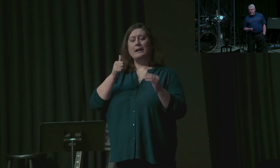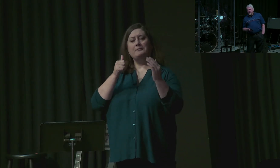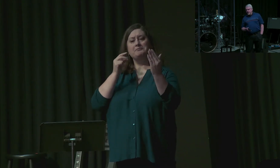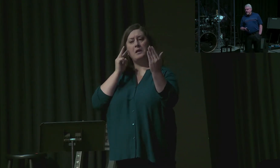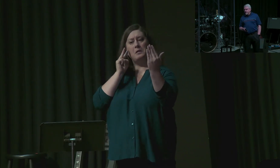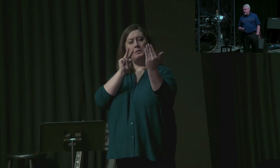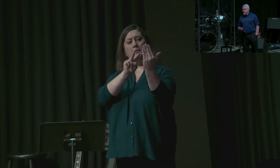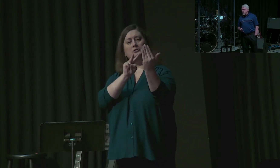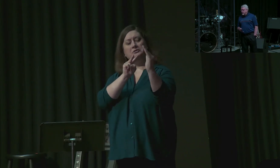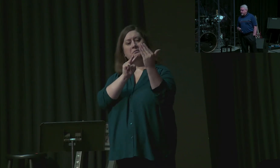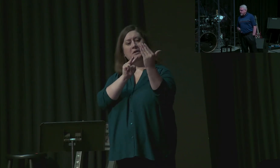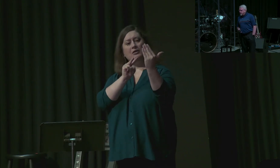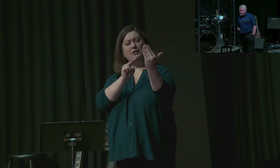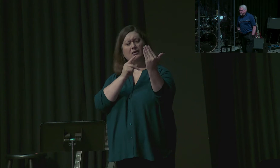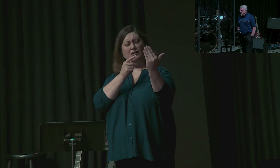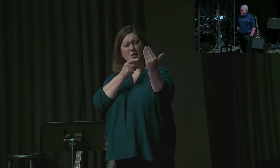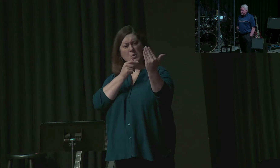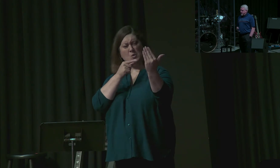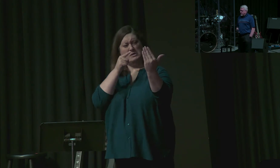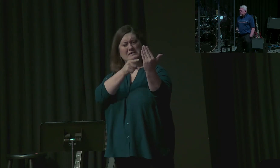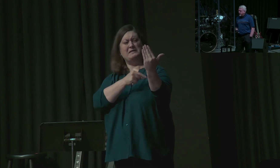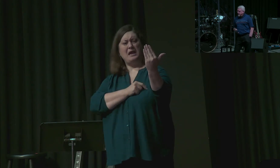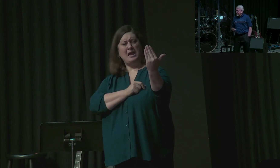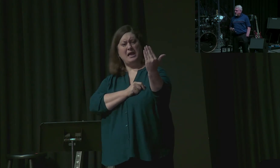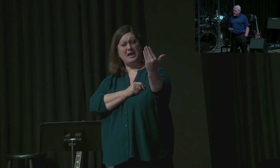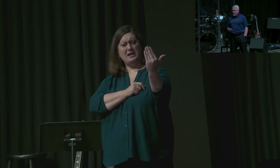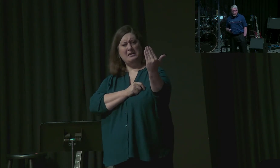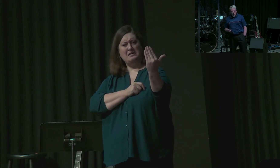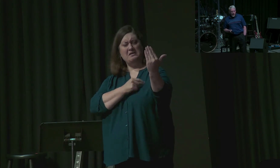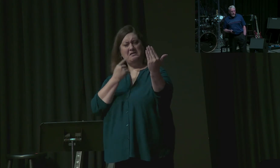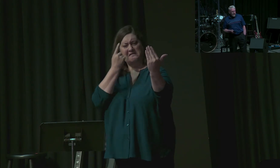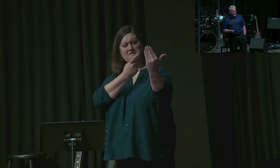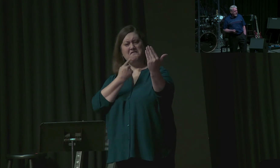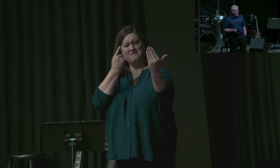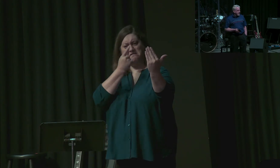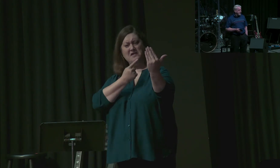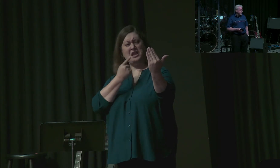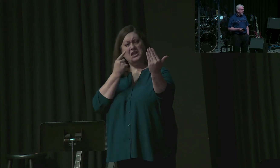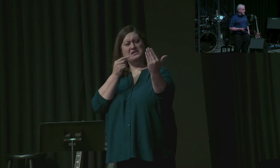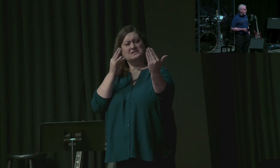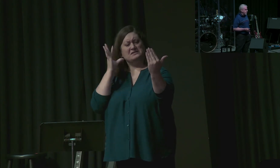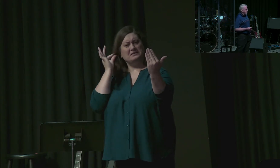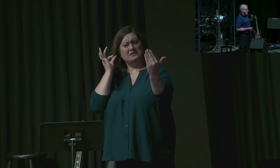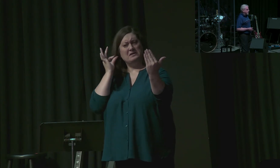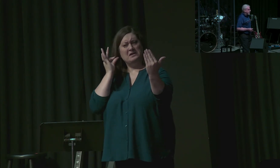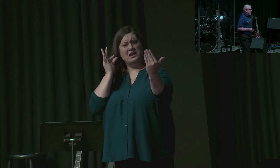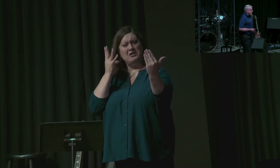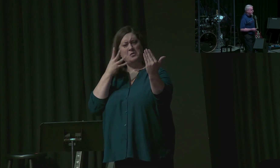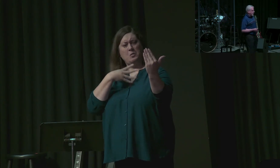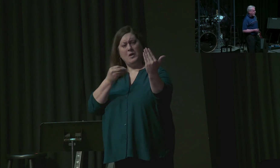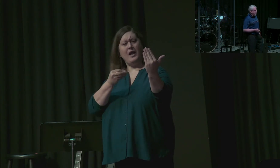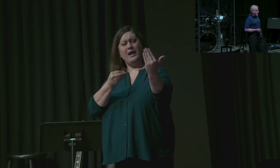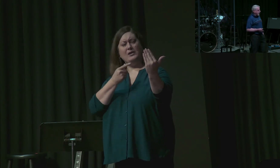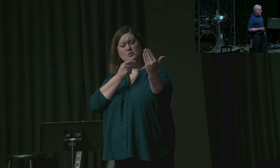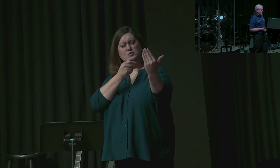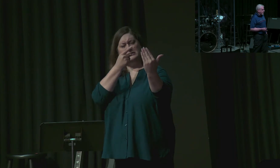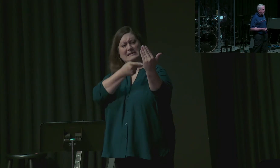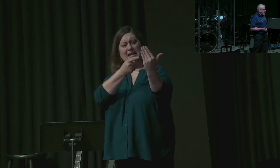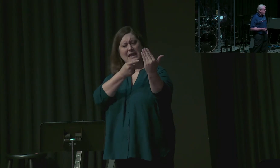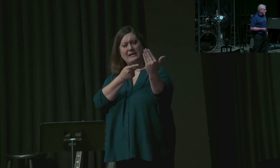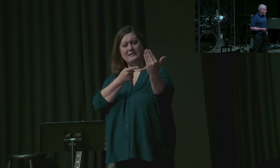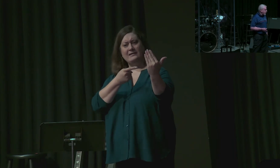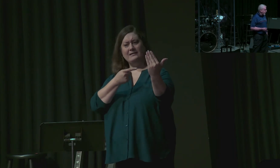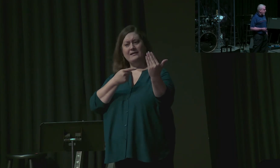Unfortunately, I have that experience pretty regularly. I don't know who that white-headed guy is in the mirror. After all, I'm looking out